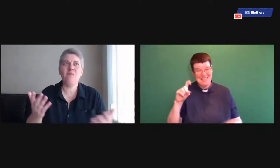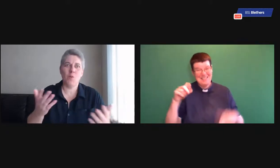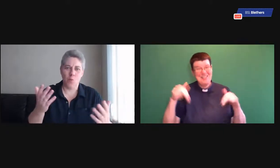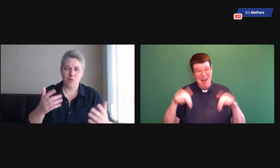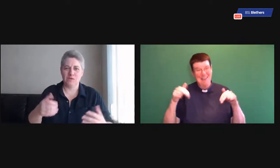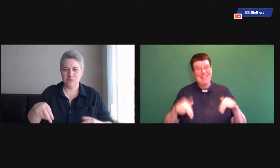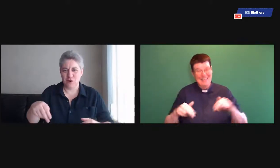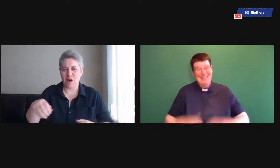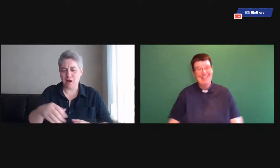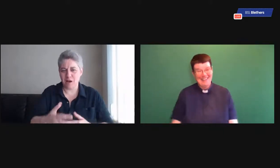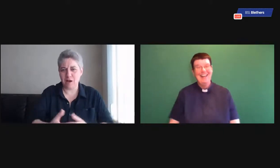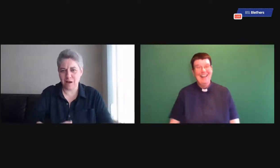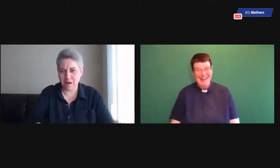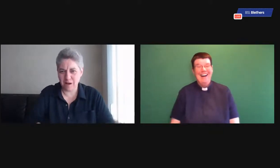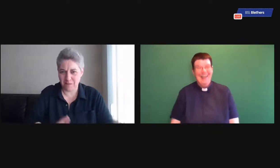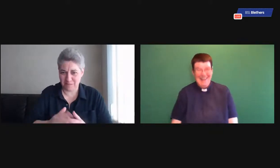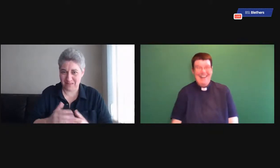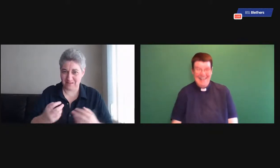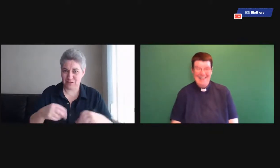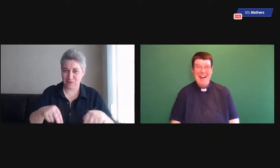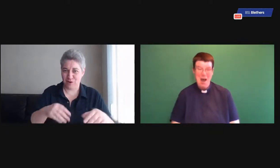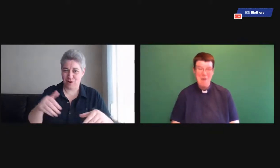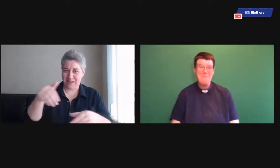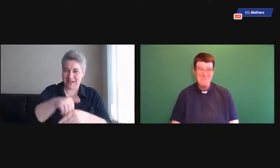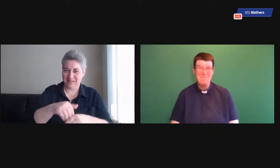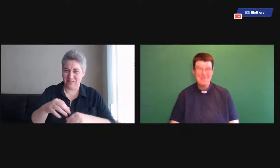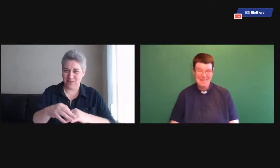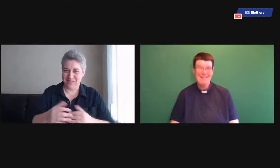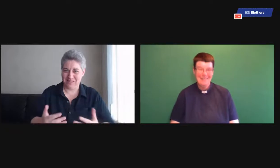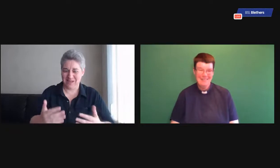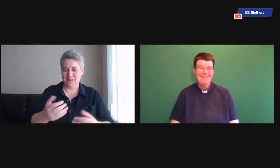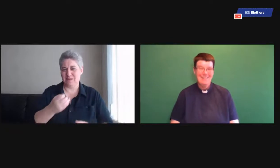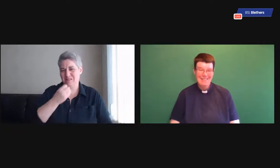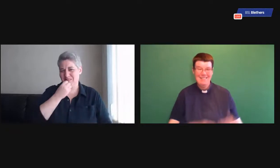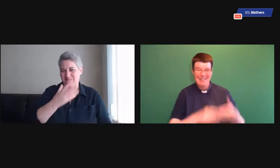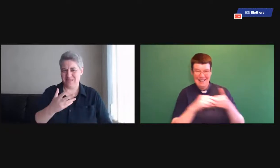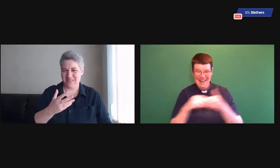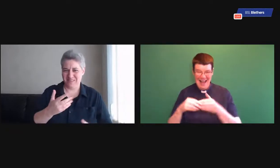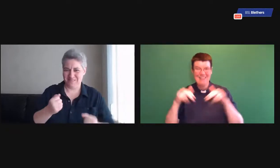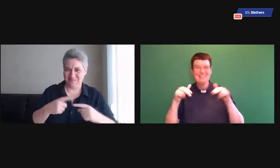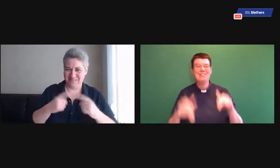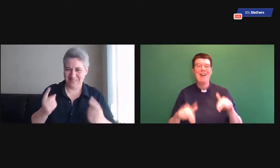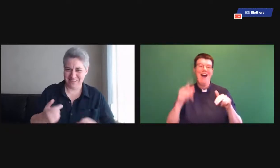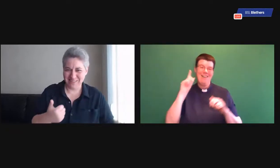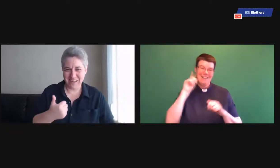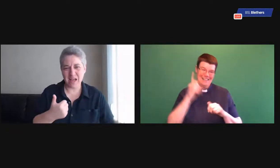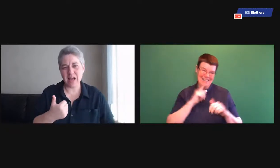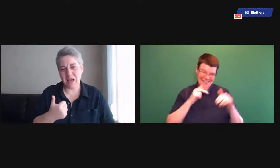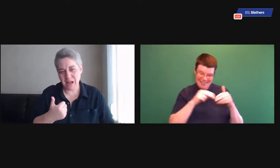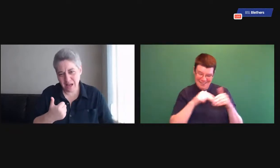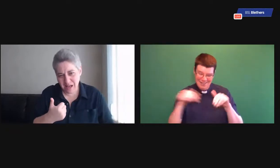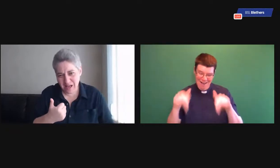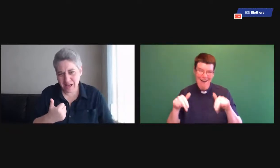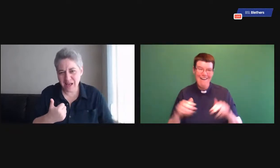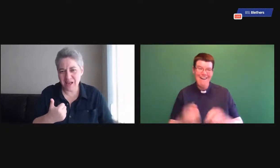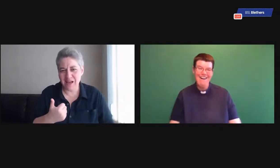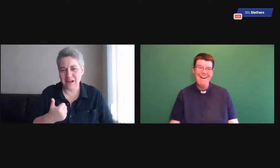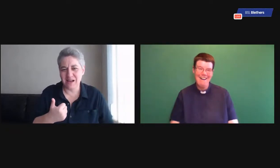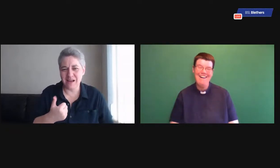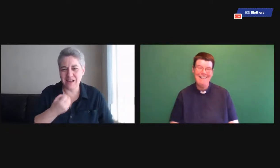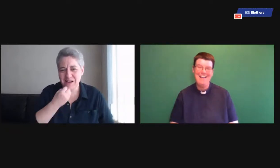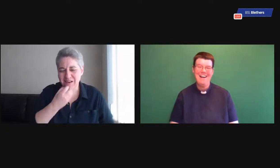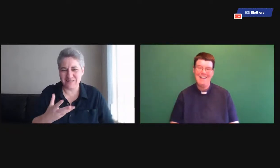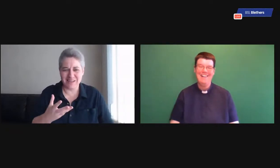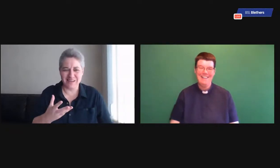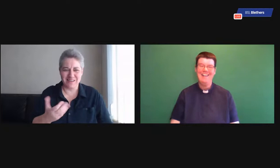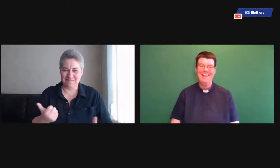that day we had 11 dogs. Oh, of course, deaf, blind, hearing dogs for the deaf. Yeah, so we had to manage and accommodate 11